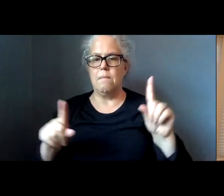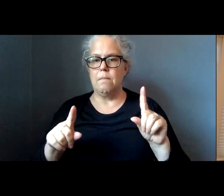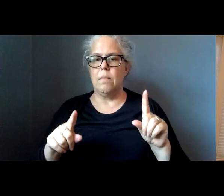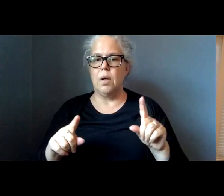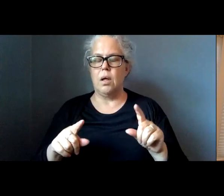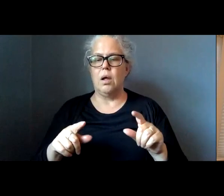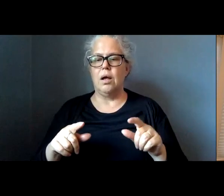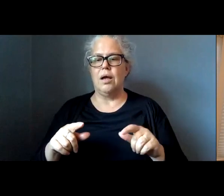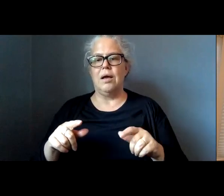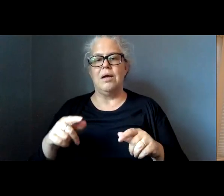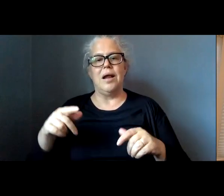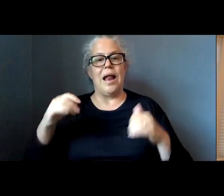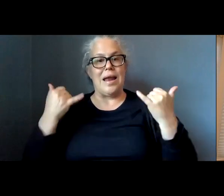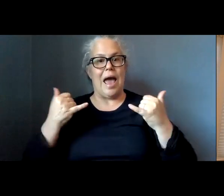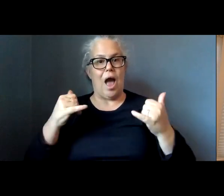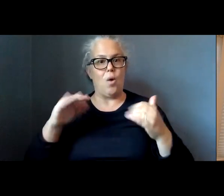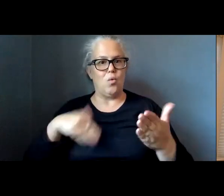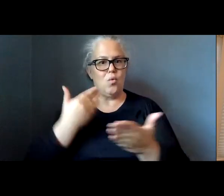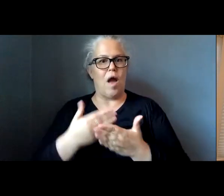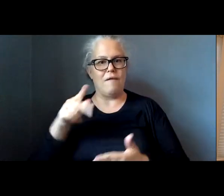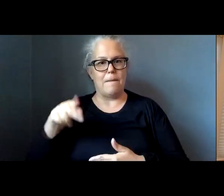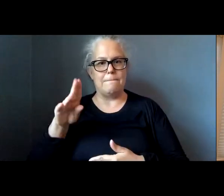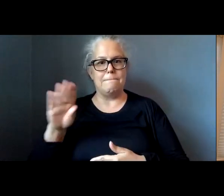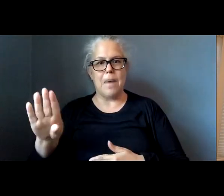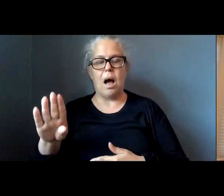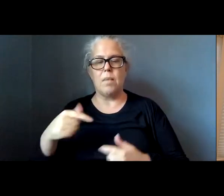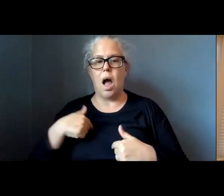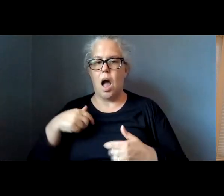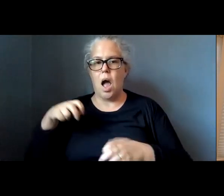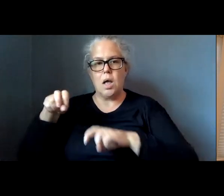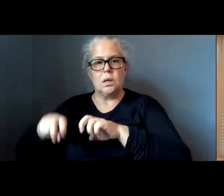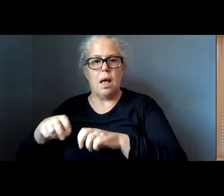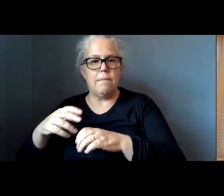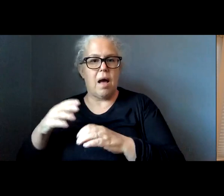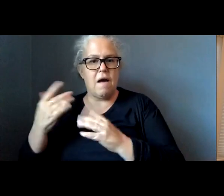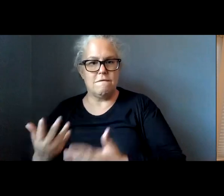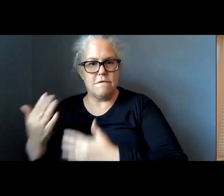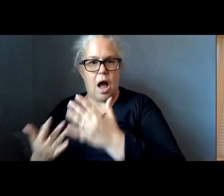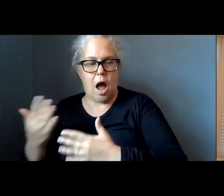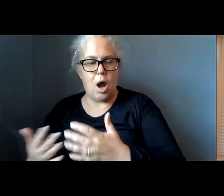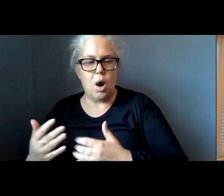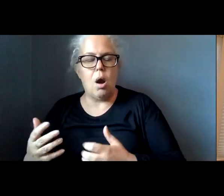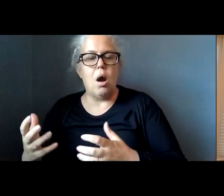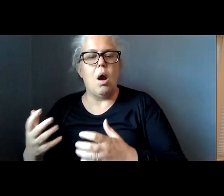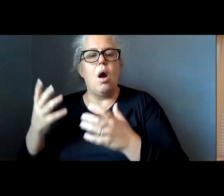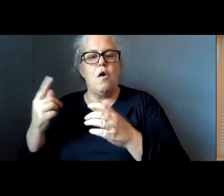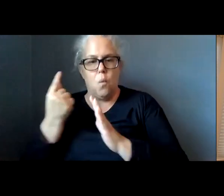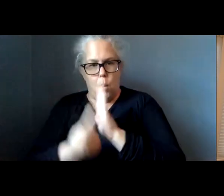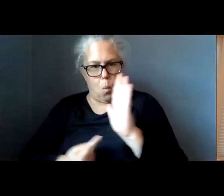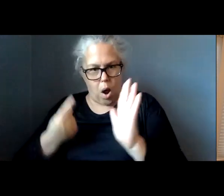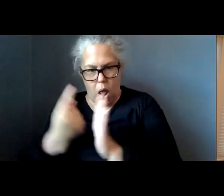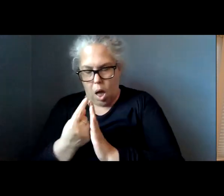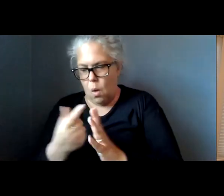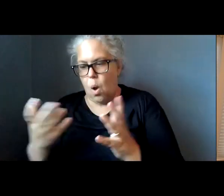time and joyful for our arrival. I sat by the open hearth fire for over an hour, absorbing as much heat as I could in my